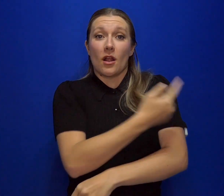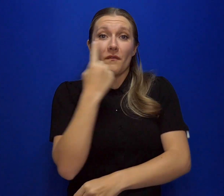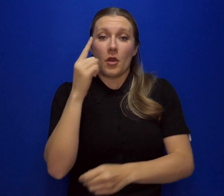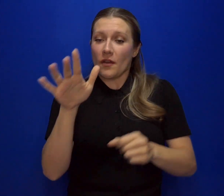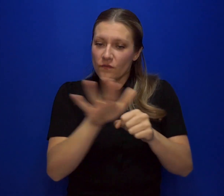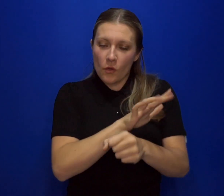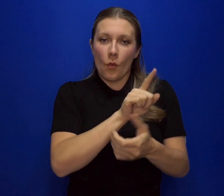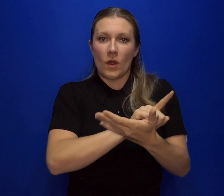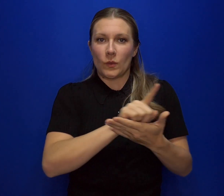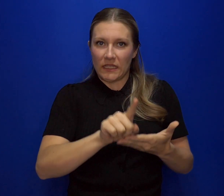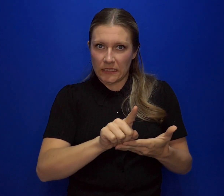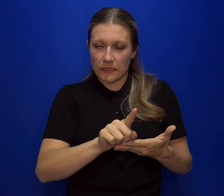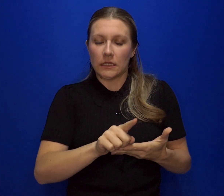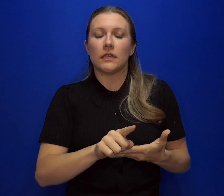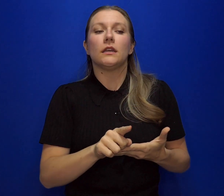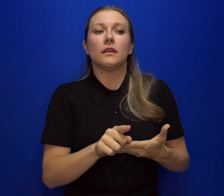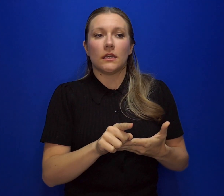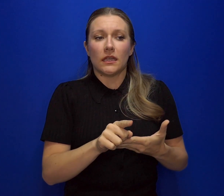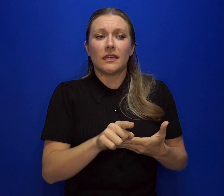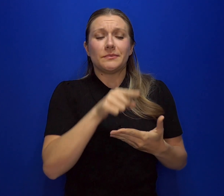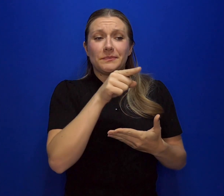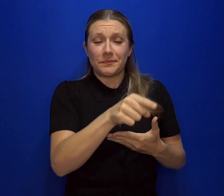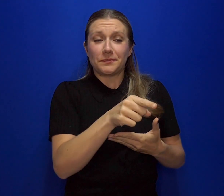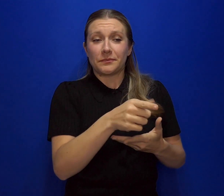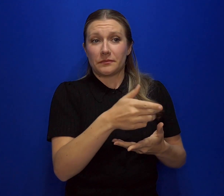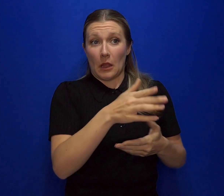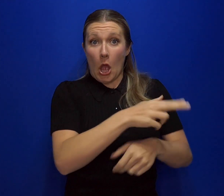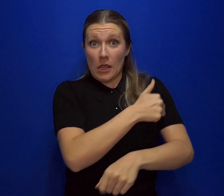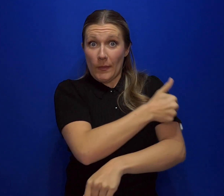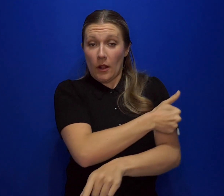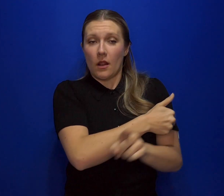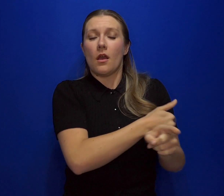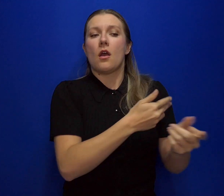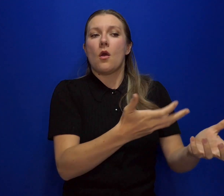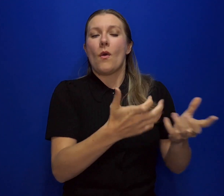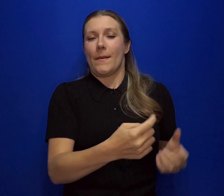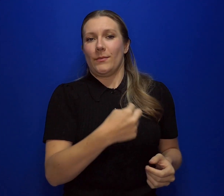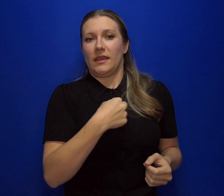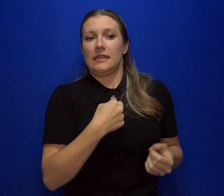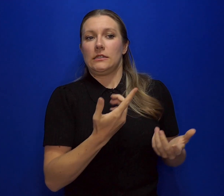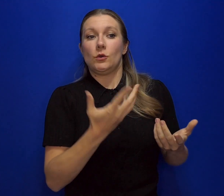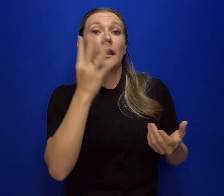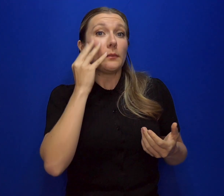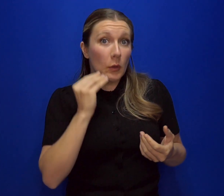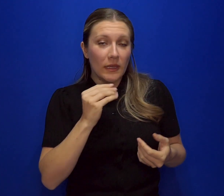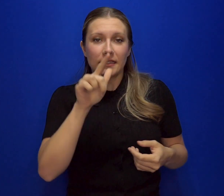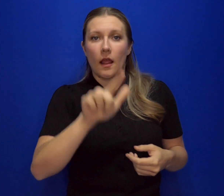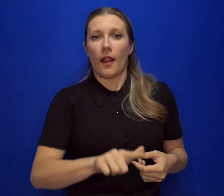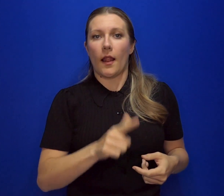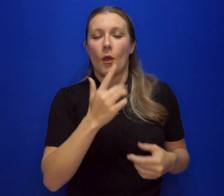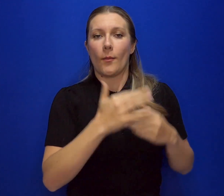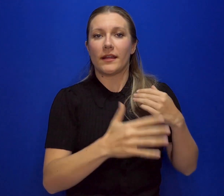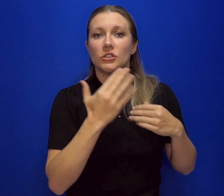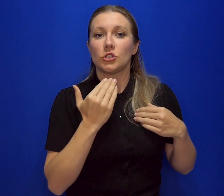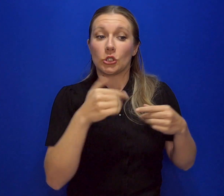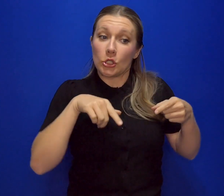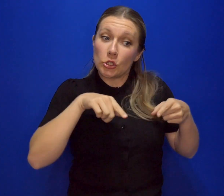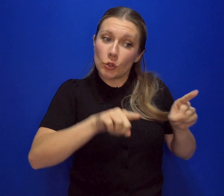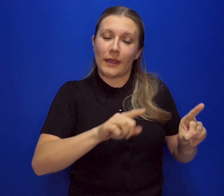a full week, and they wanted me to have a low blood sugar while I was